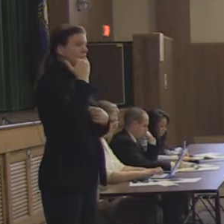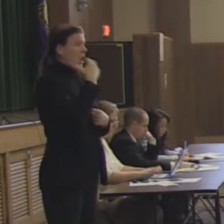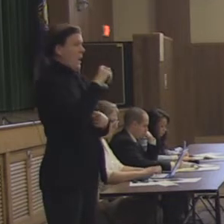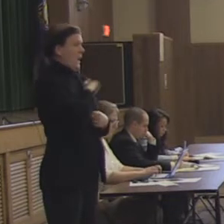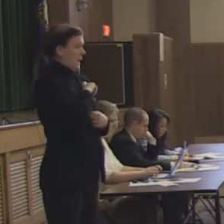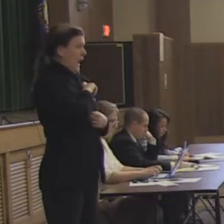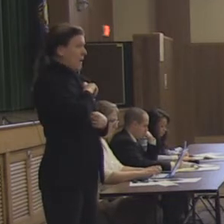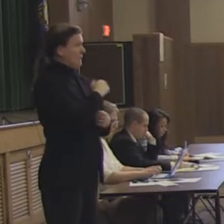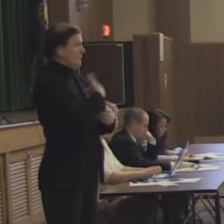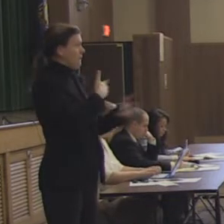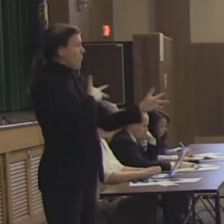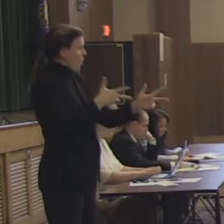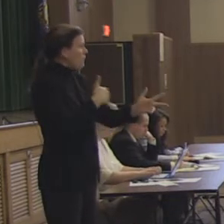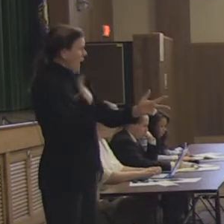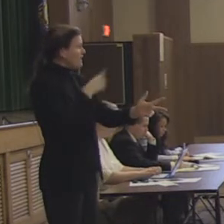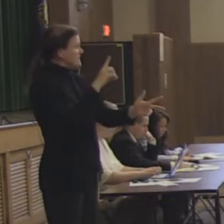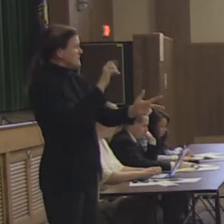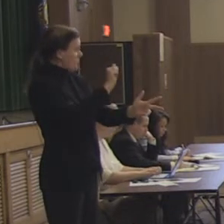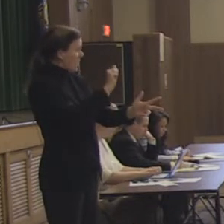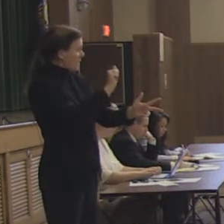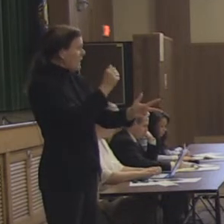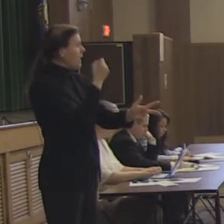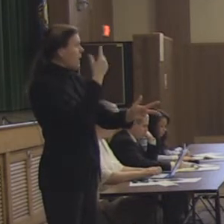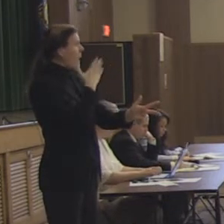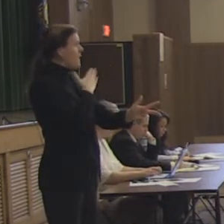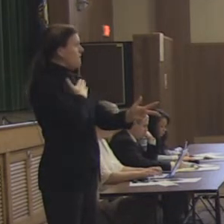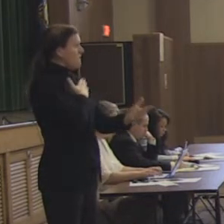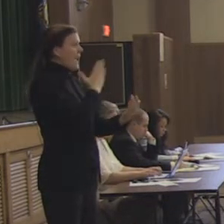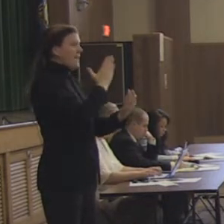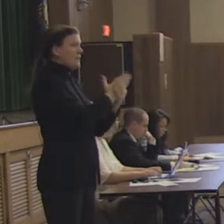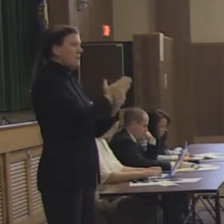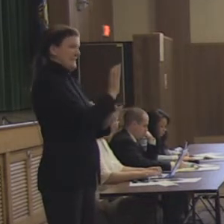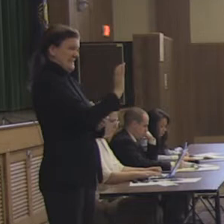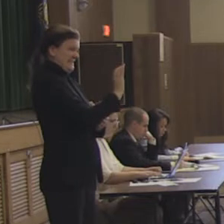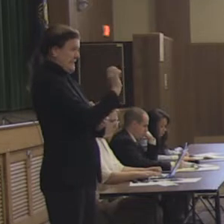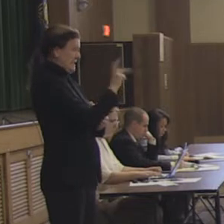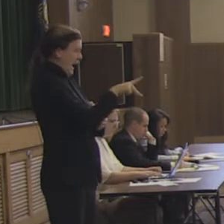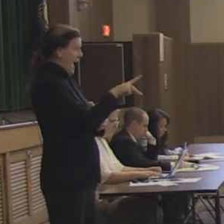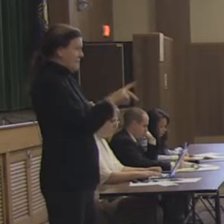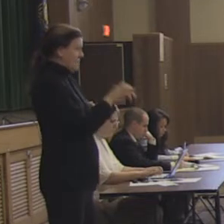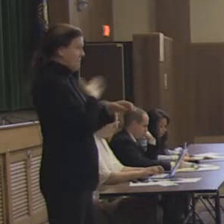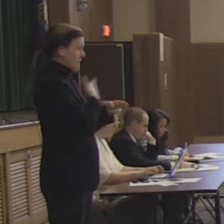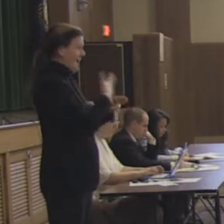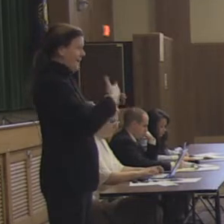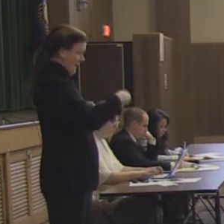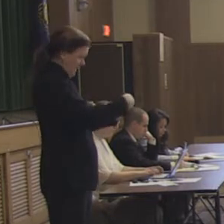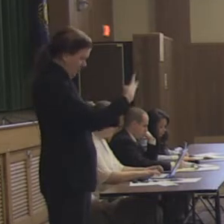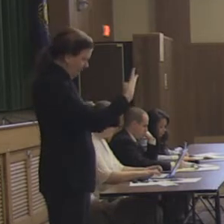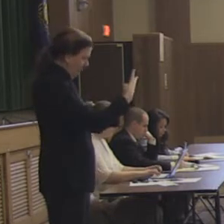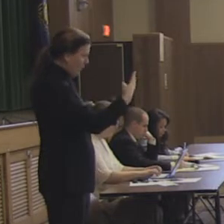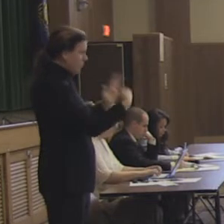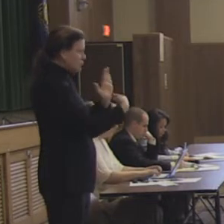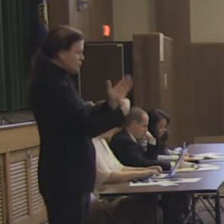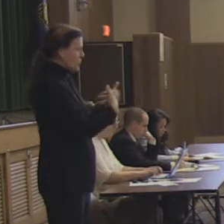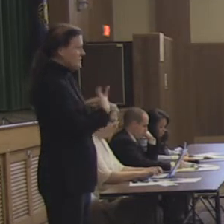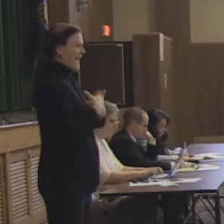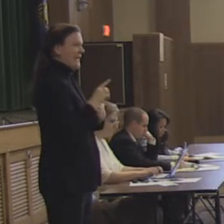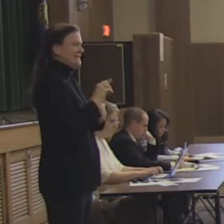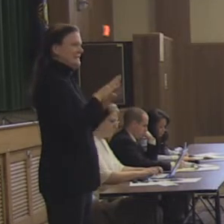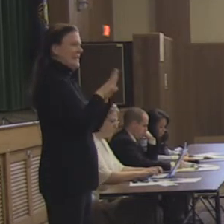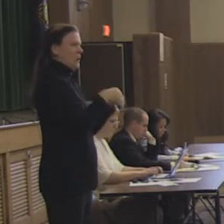and then then looks up in the records under CCAP, which will not have details, they